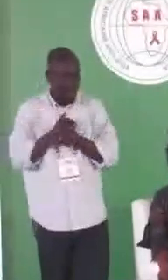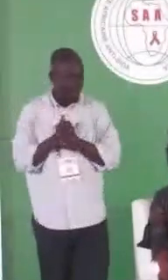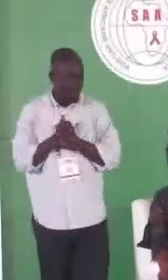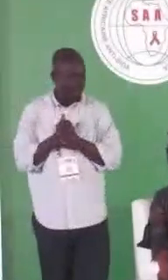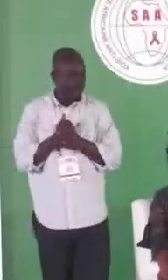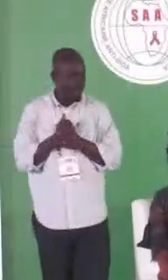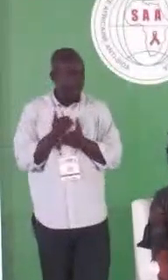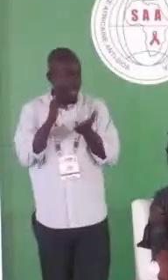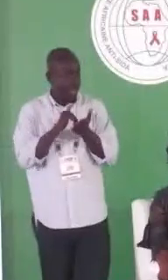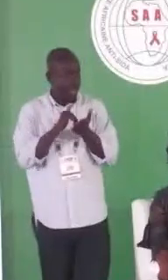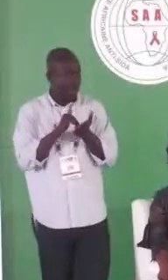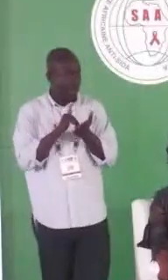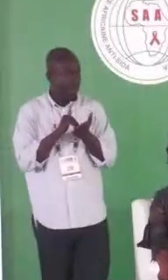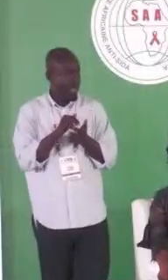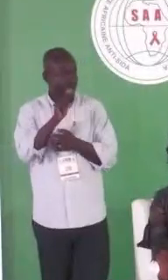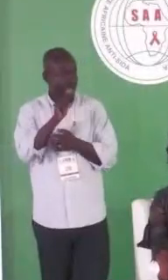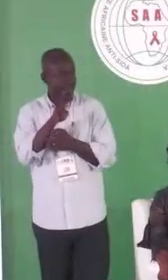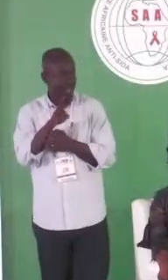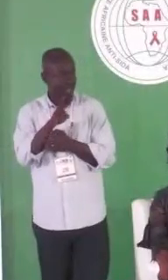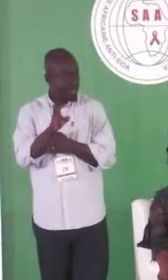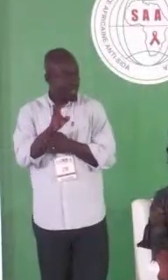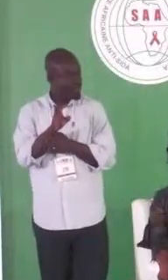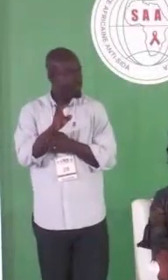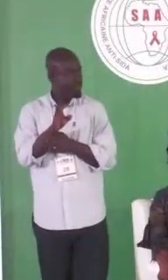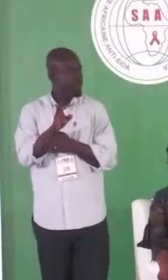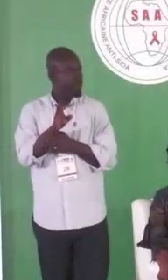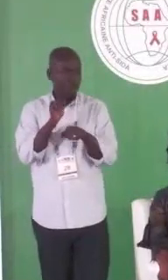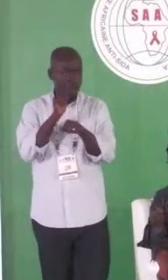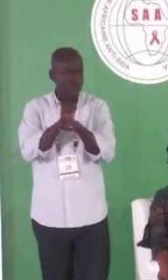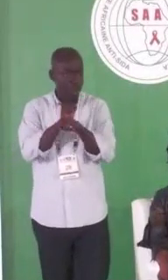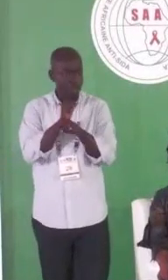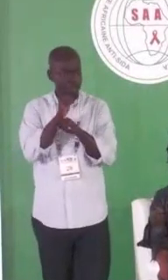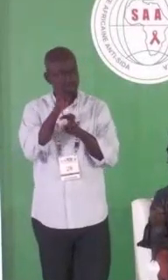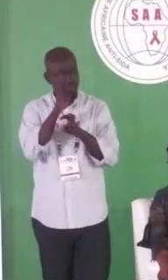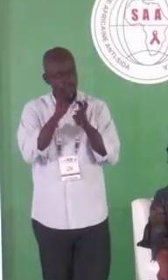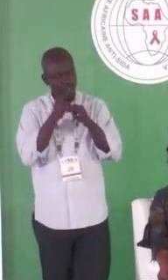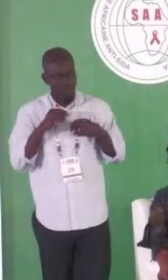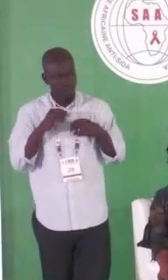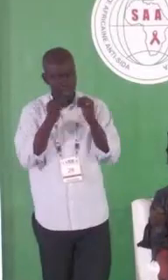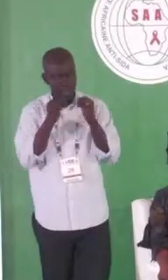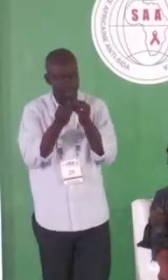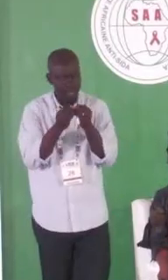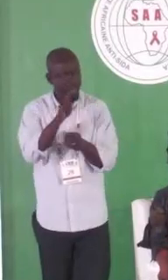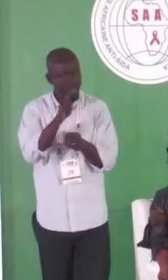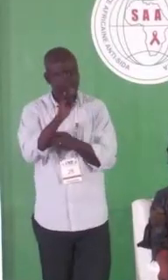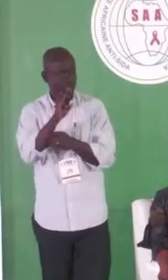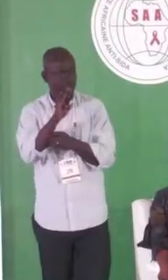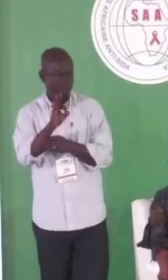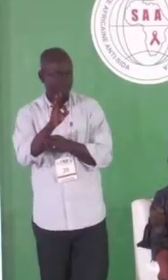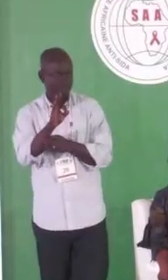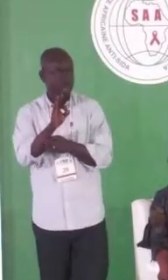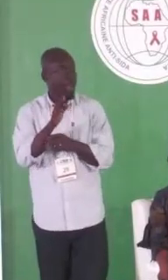the beginning of the NVC, worked with WHO and UNICEF, and we were able to get